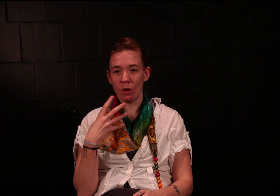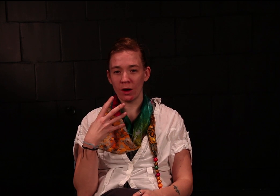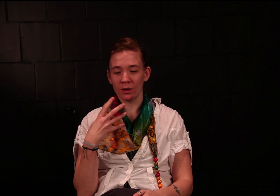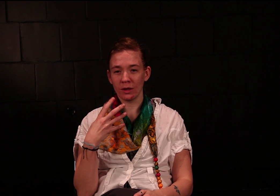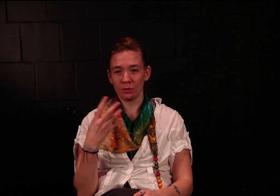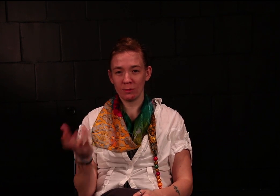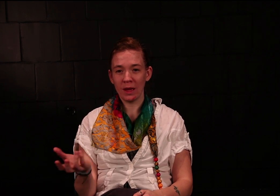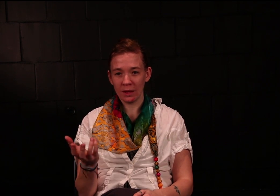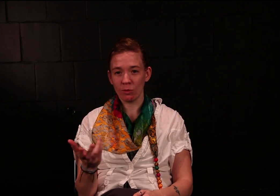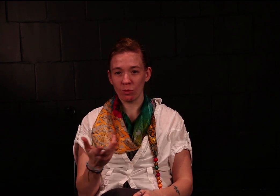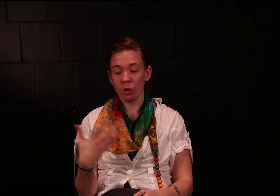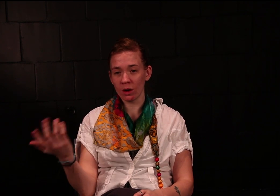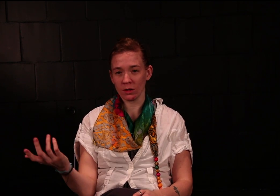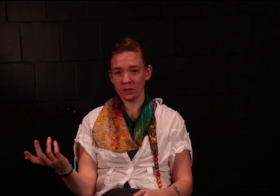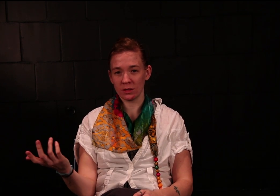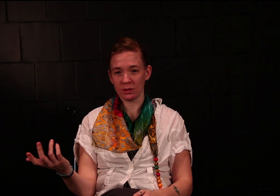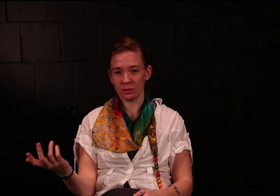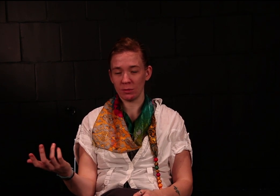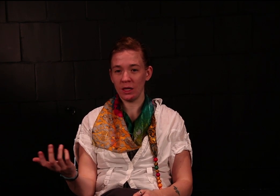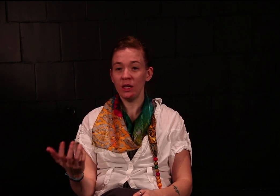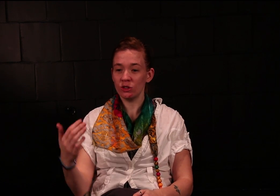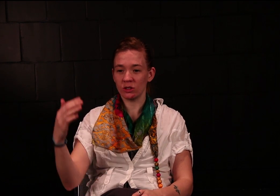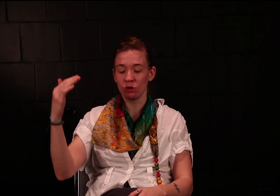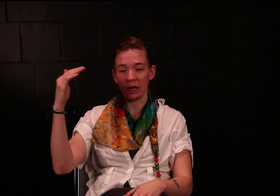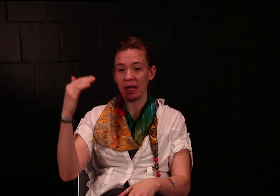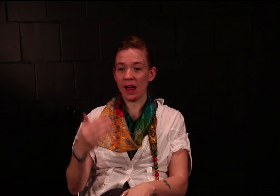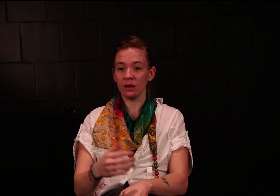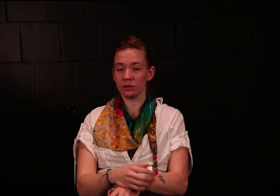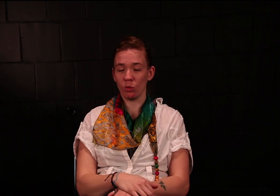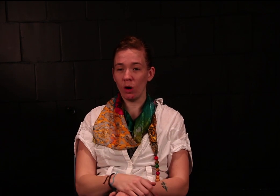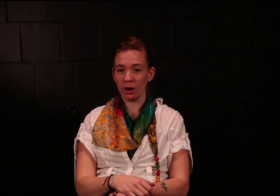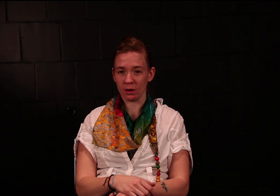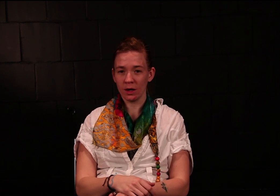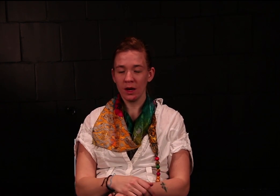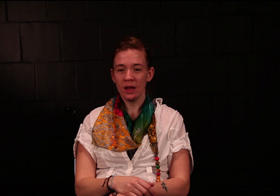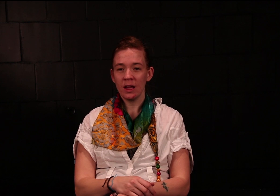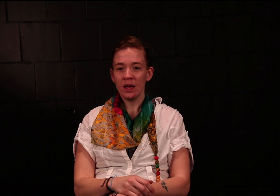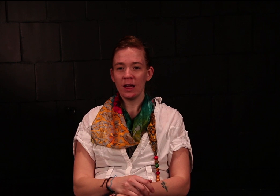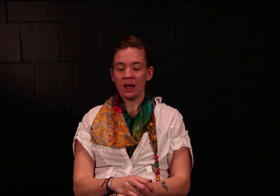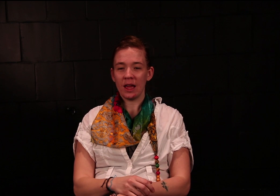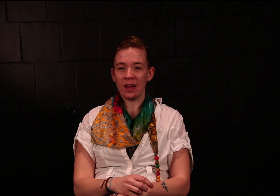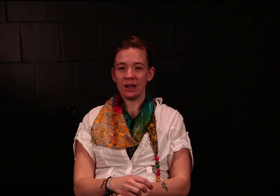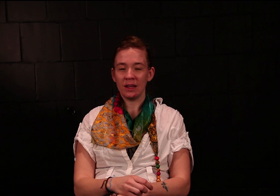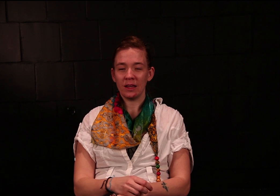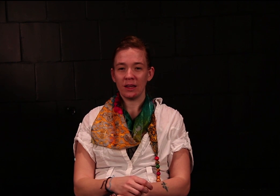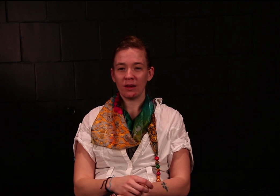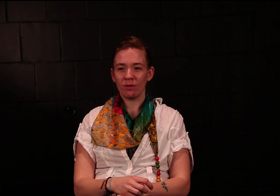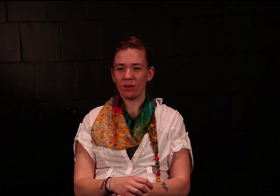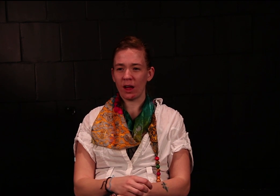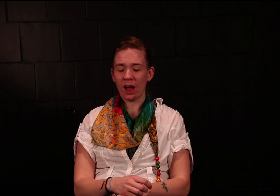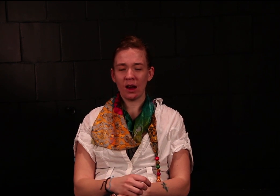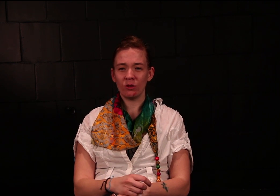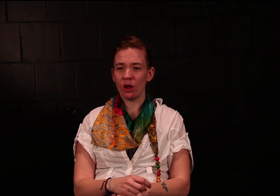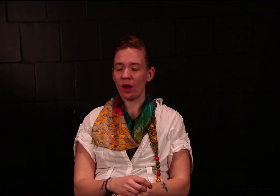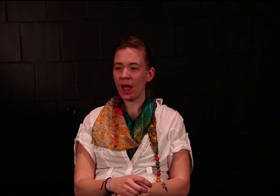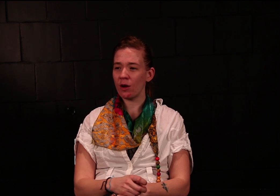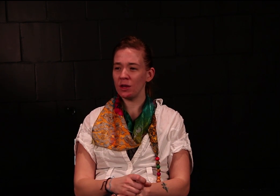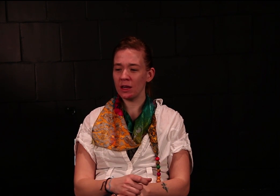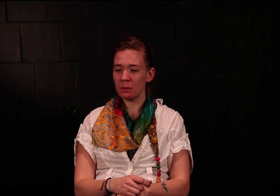water, that would make it worse. But he used to drink gallons of water. And I don't know how he come